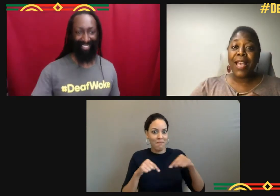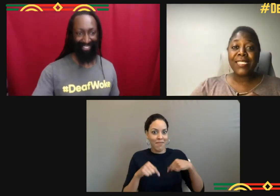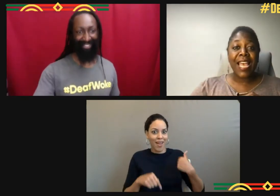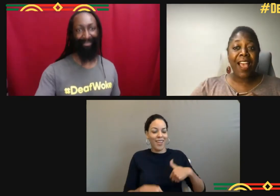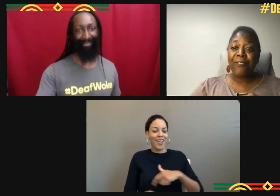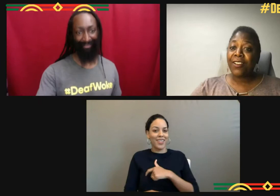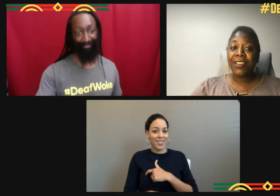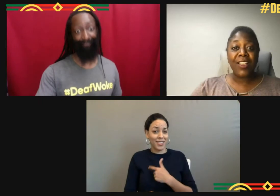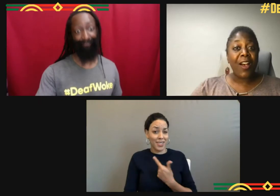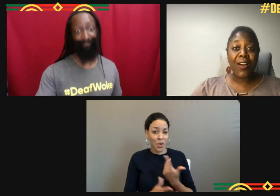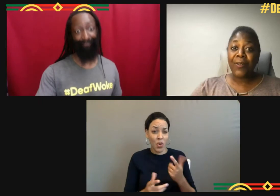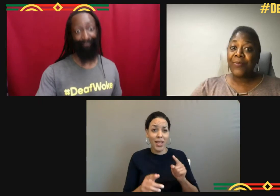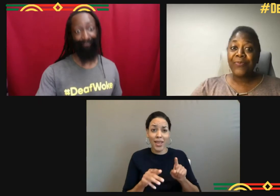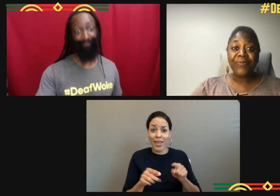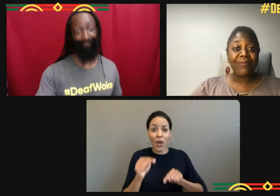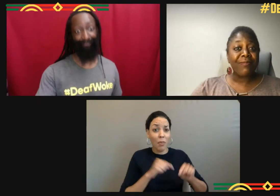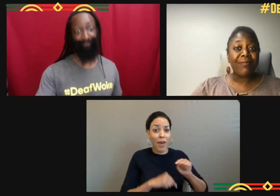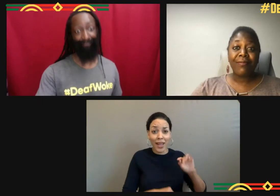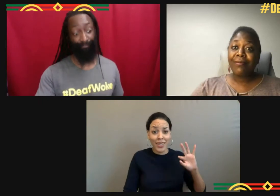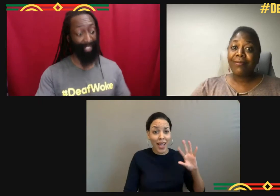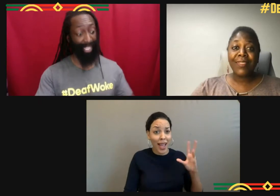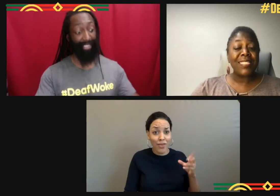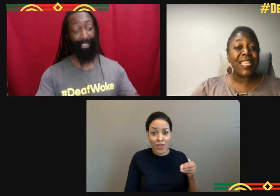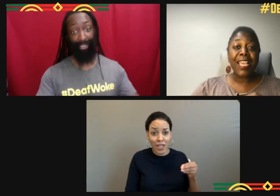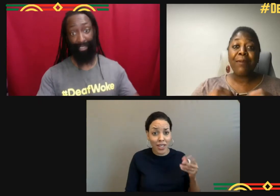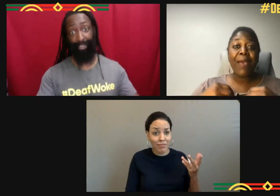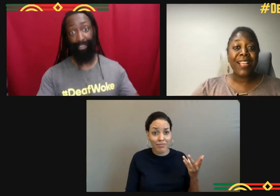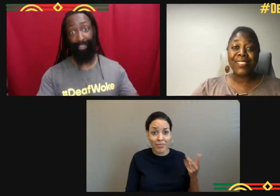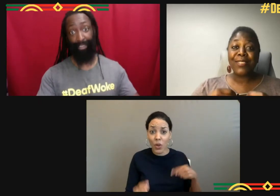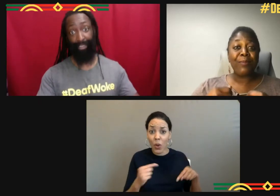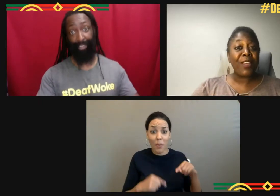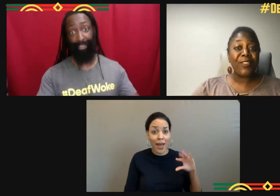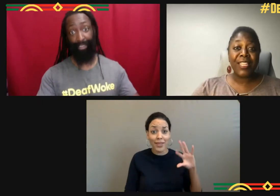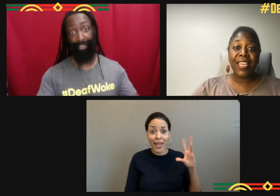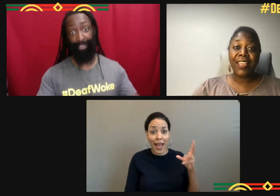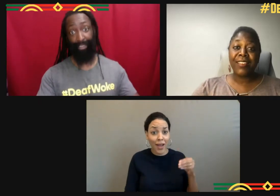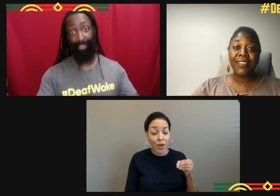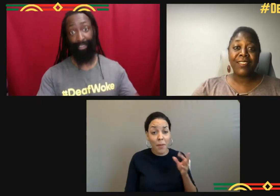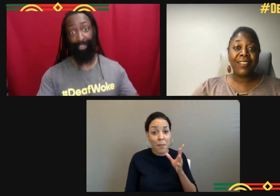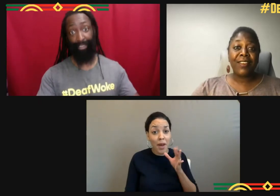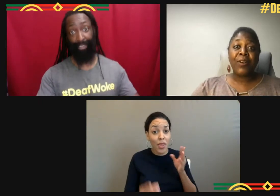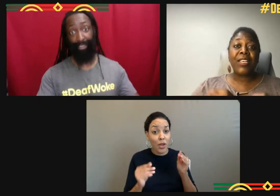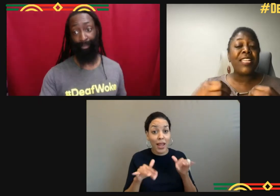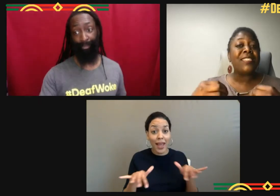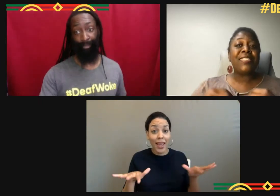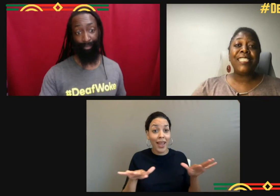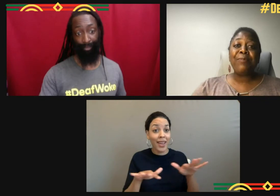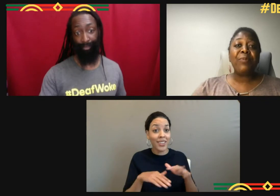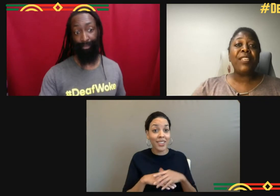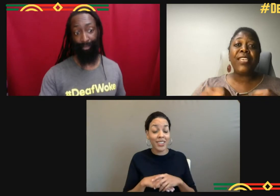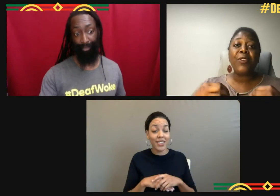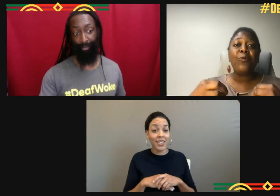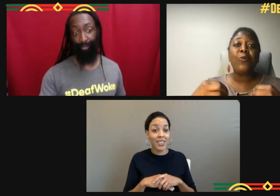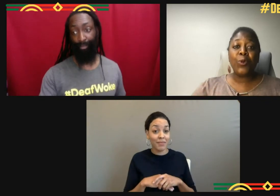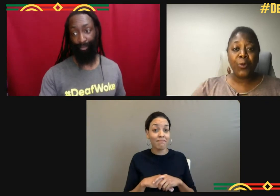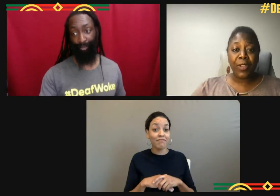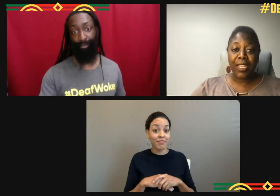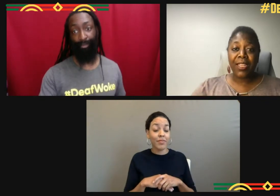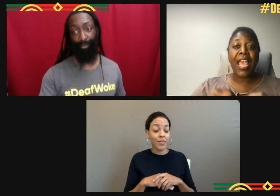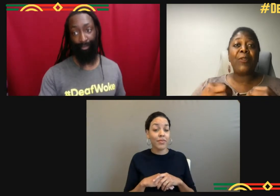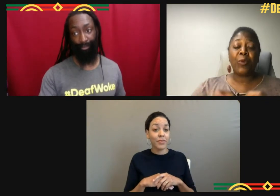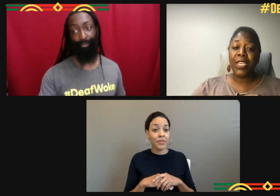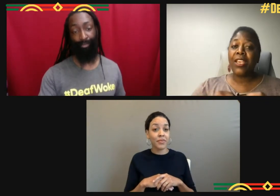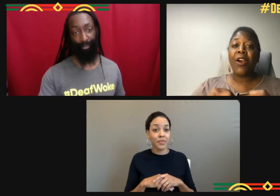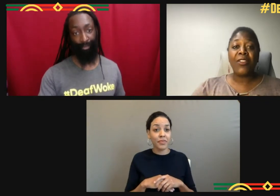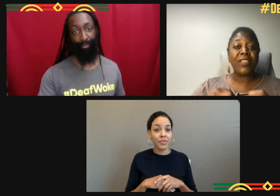Let's go back to Africa, y'all. Let's take it back to the motherland. It's deeply